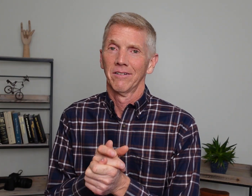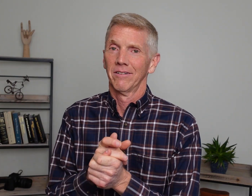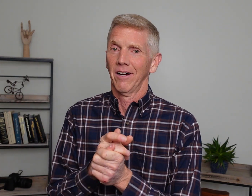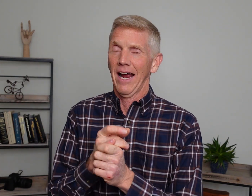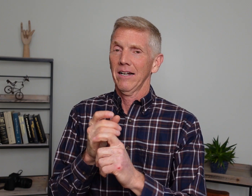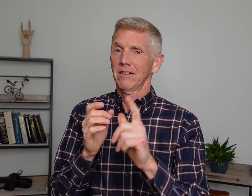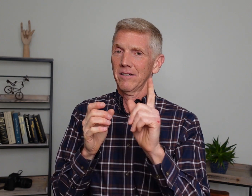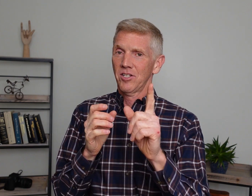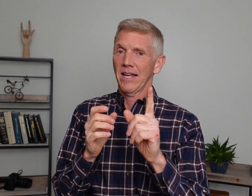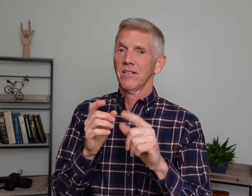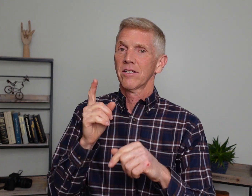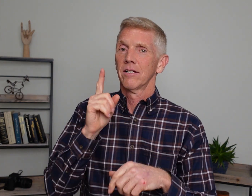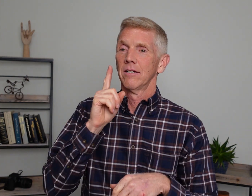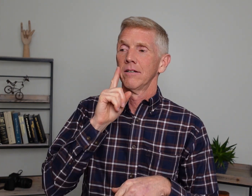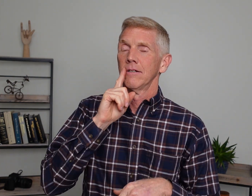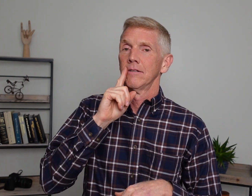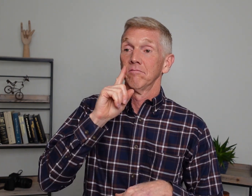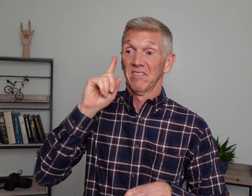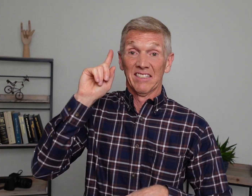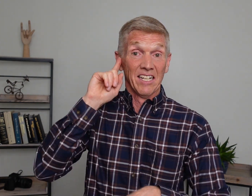All right, sentence.